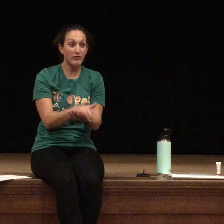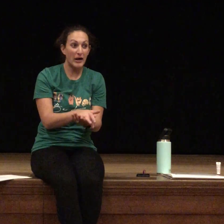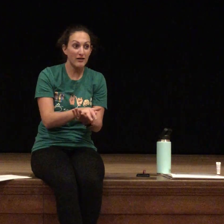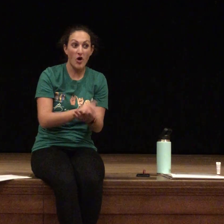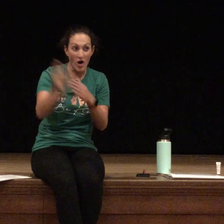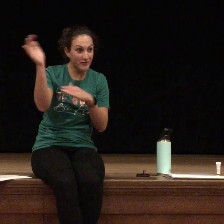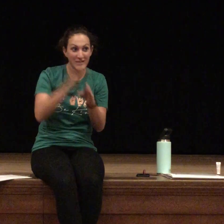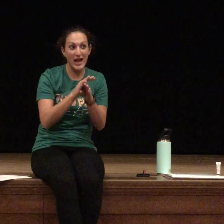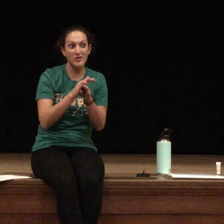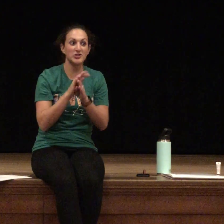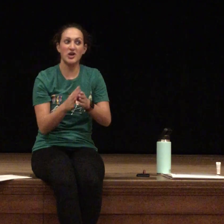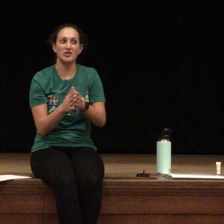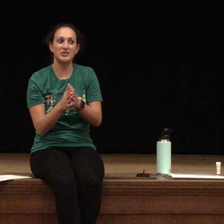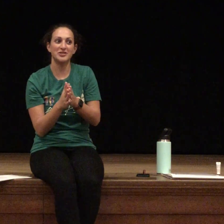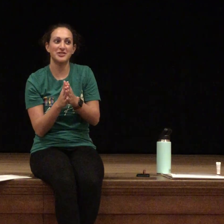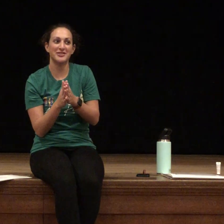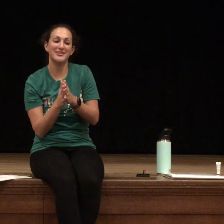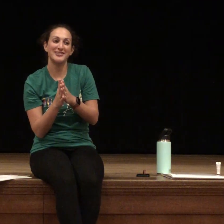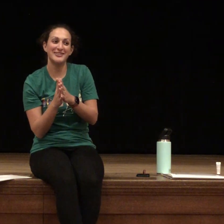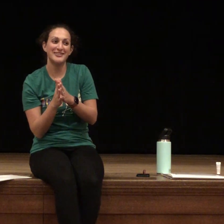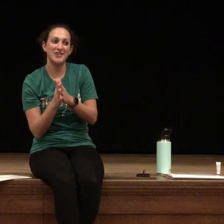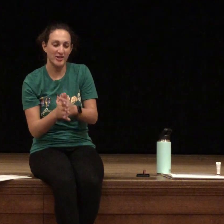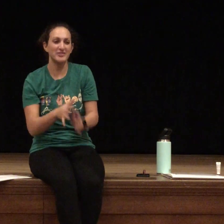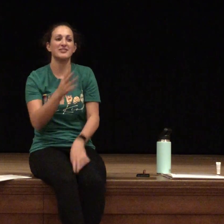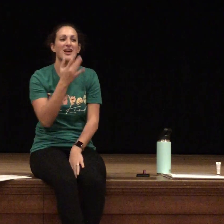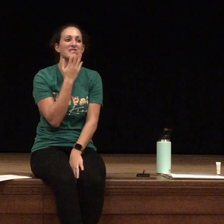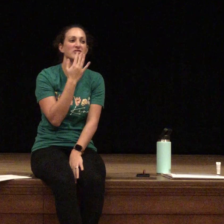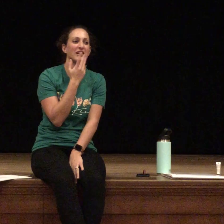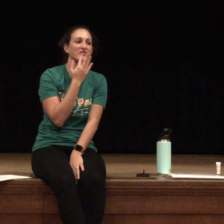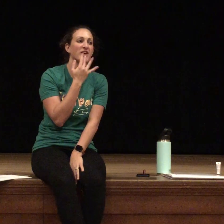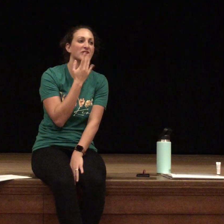alphabet, all of it again, or just colors? Colors. Colors? Okay, so the sign for colors.